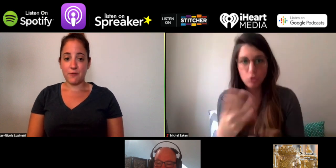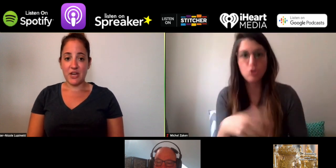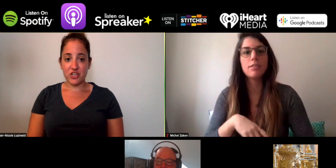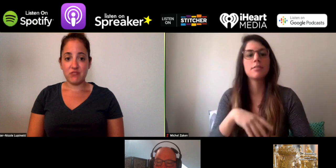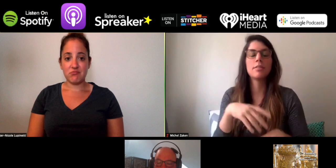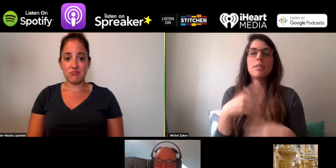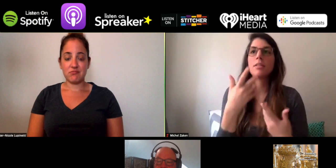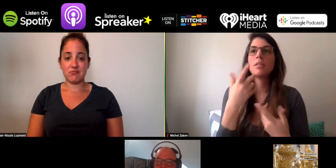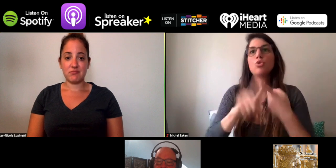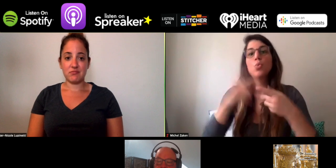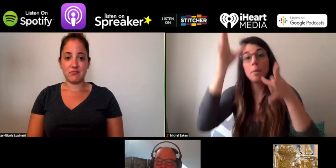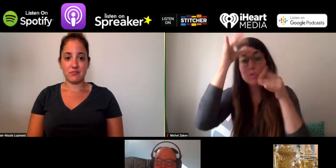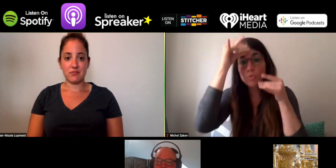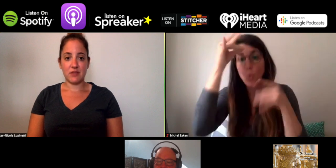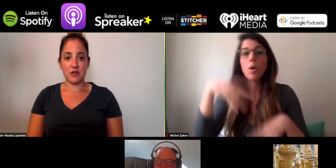information,